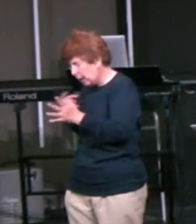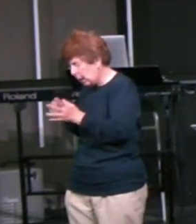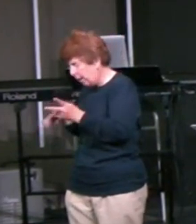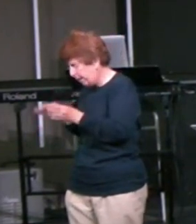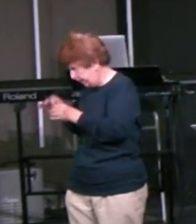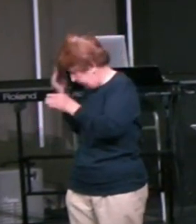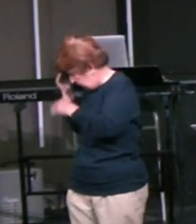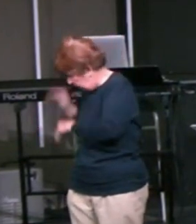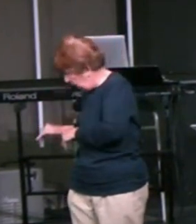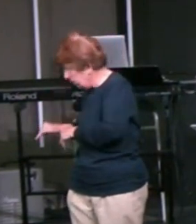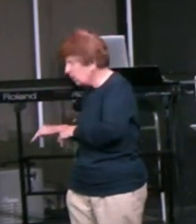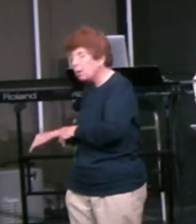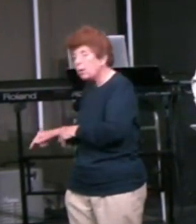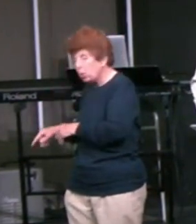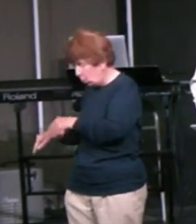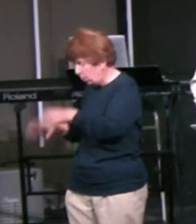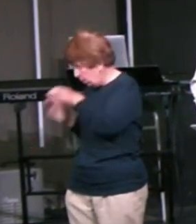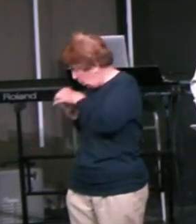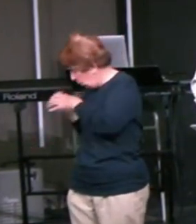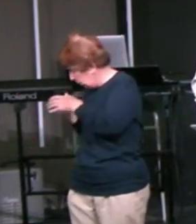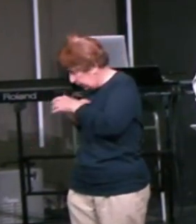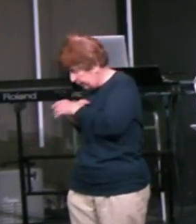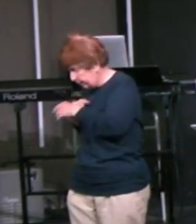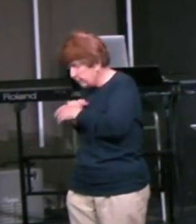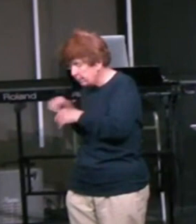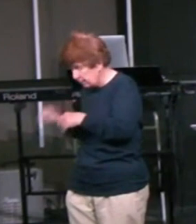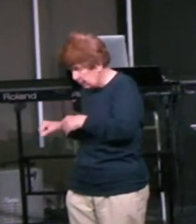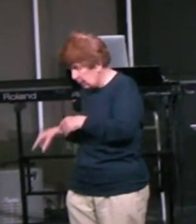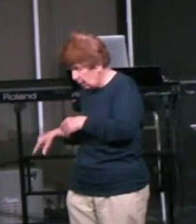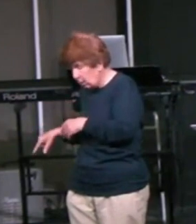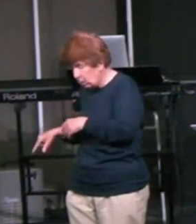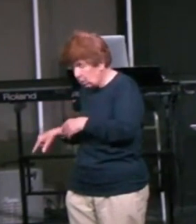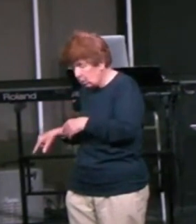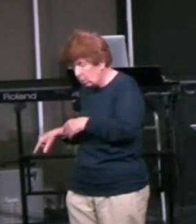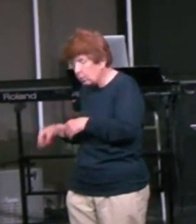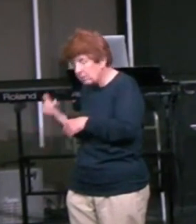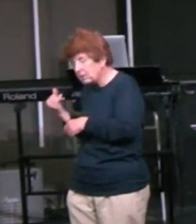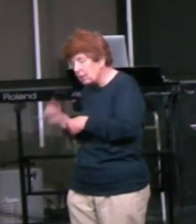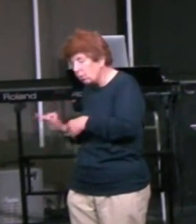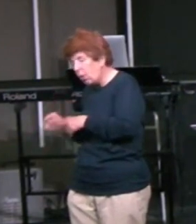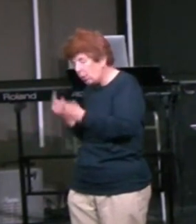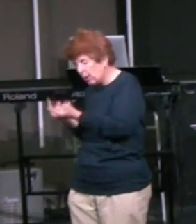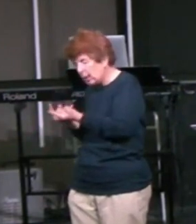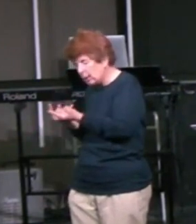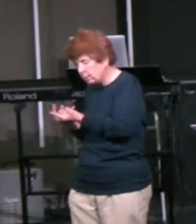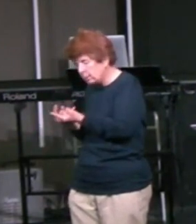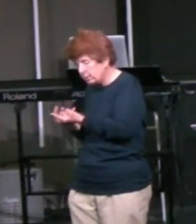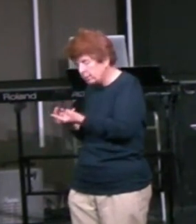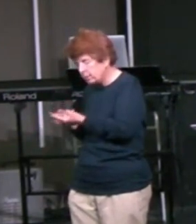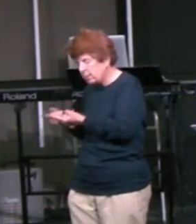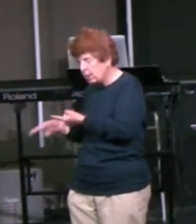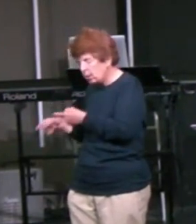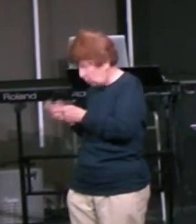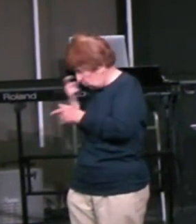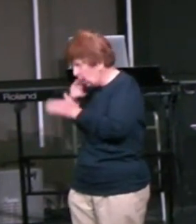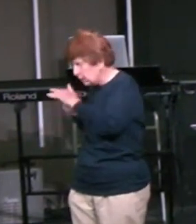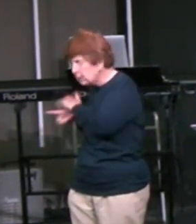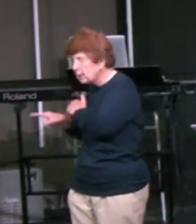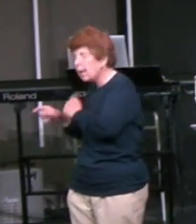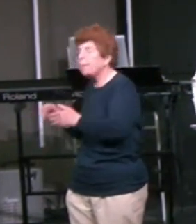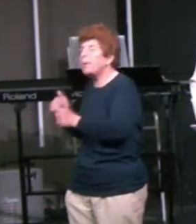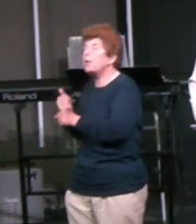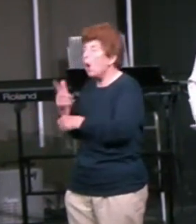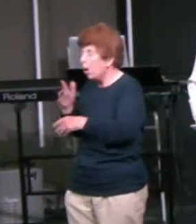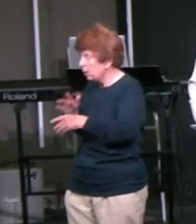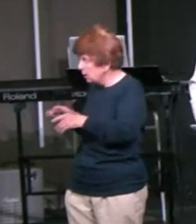reminding him that he's still his, even though he's perhaps done the wrong thing, even though he's perhaps on the run, God's still